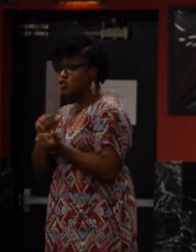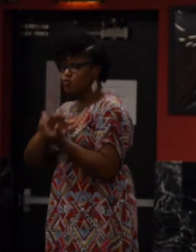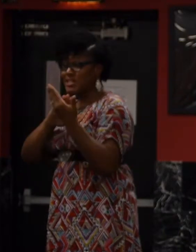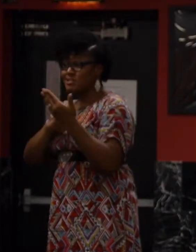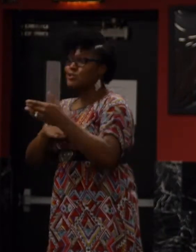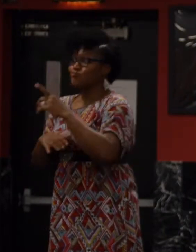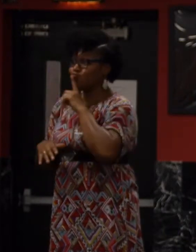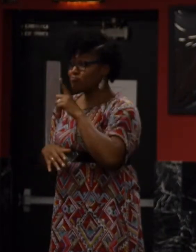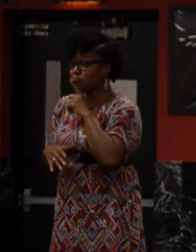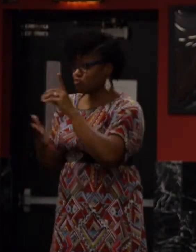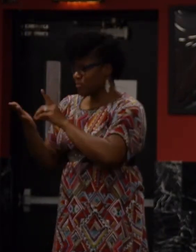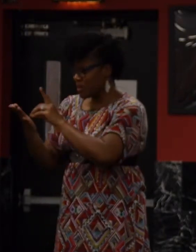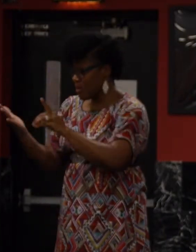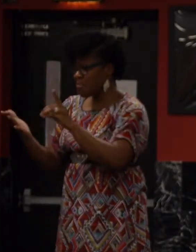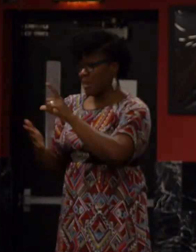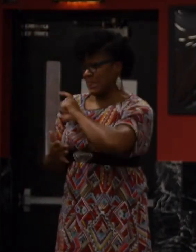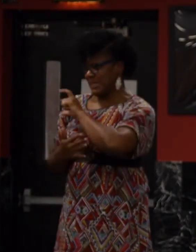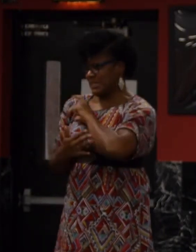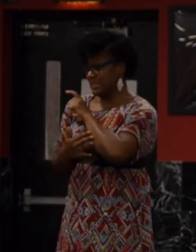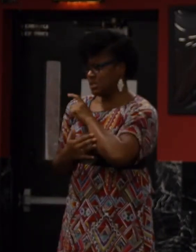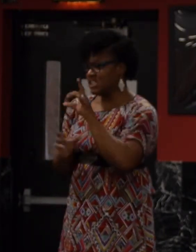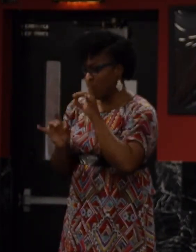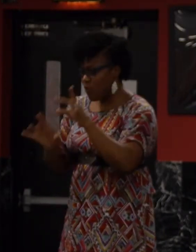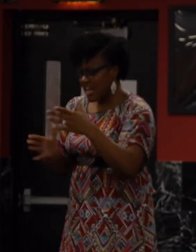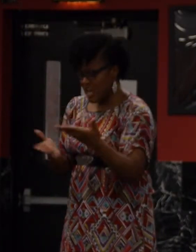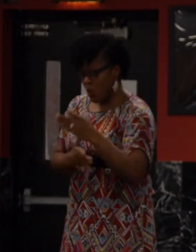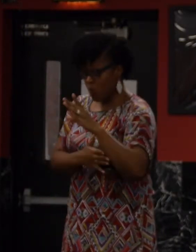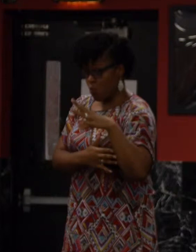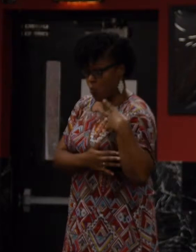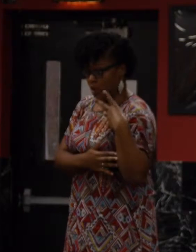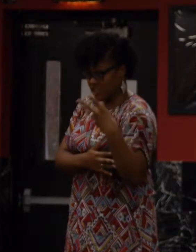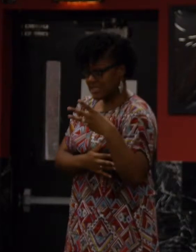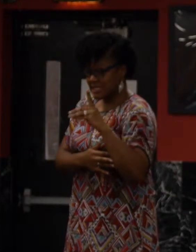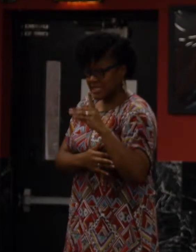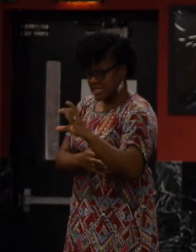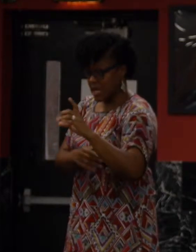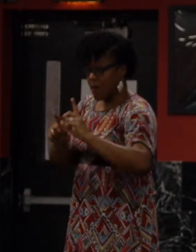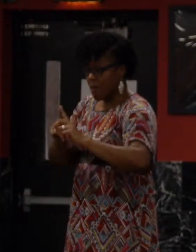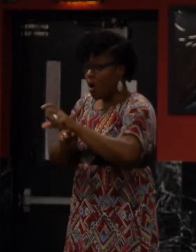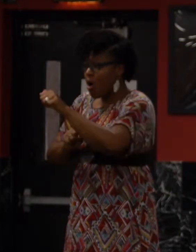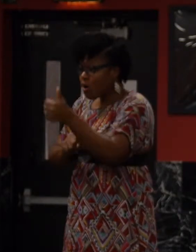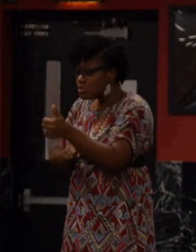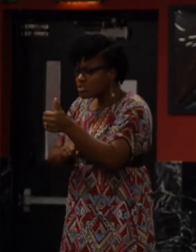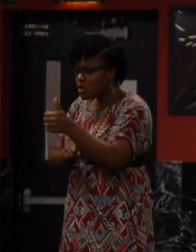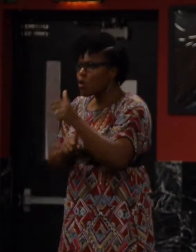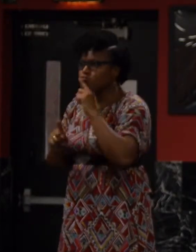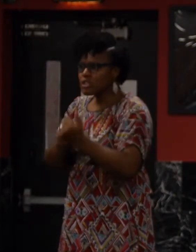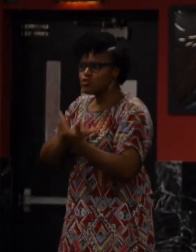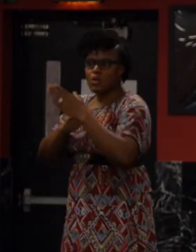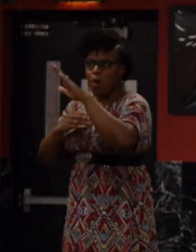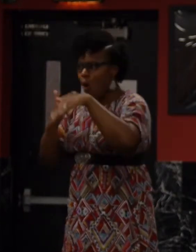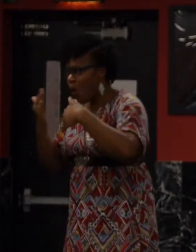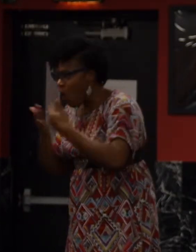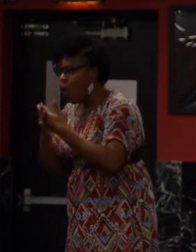police terror here in Washington, DC, but also addressing state-sanctioned violence in all its forms, because we